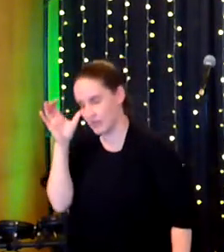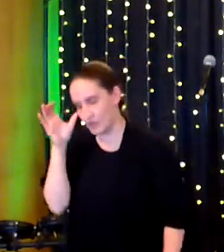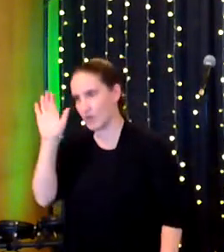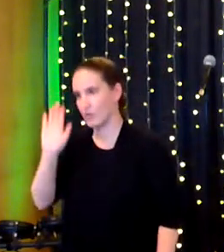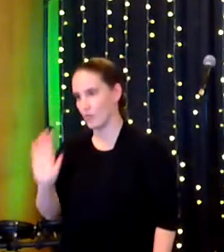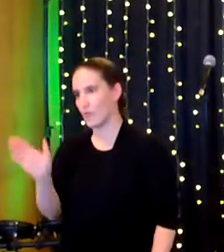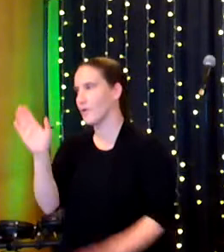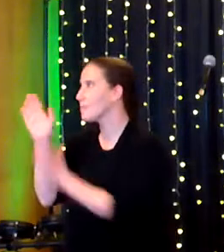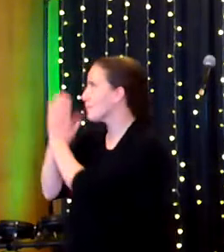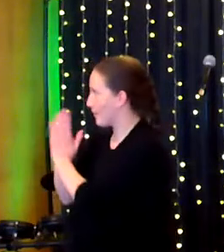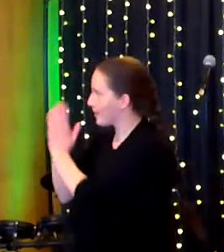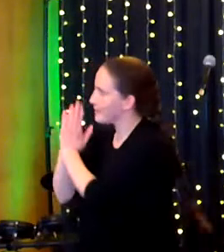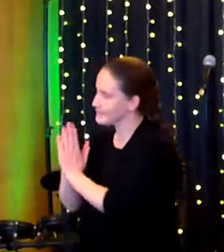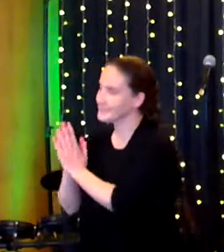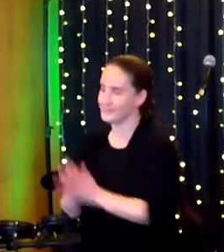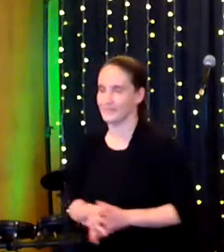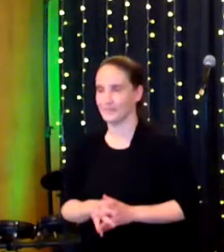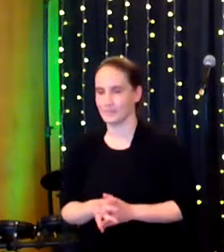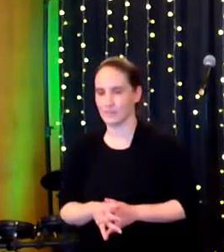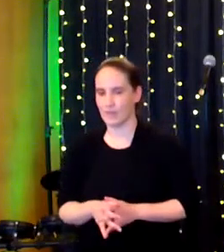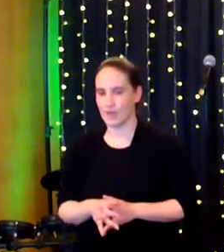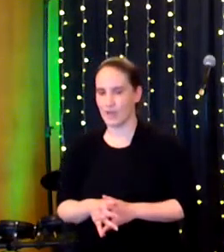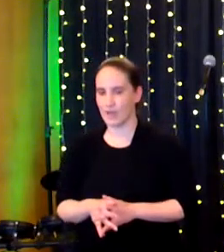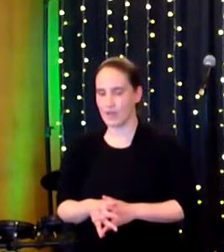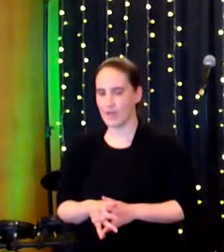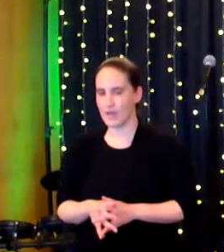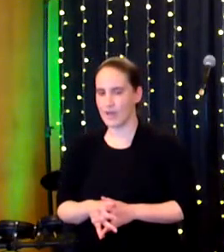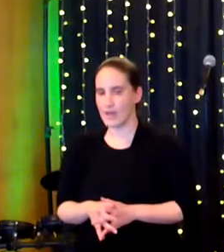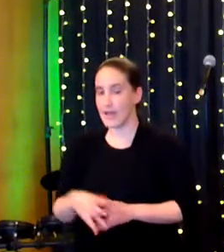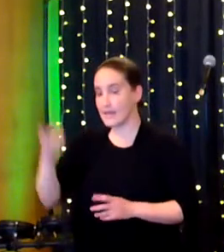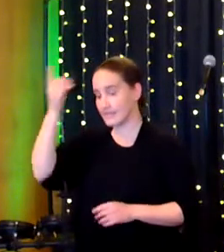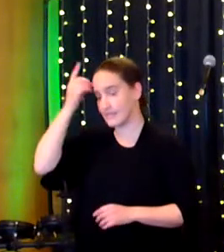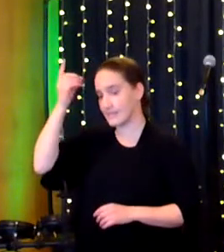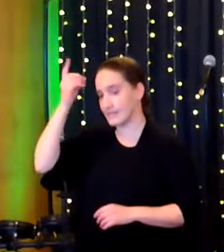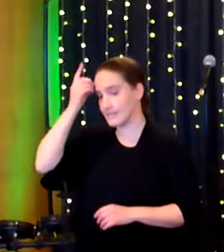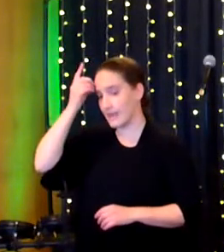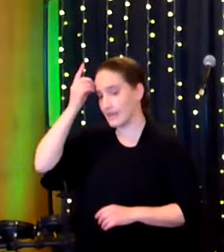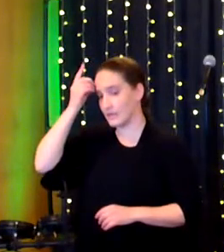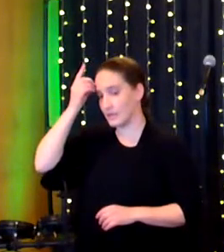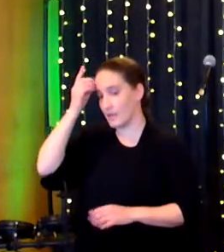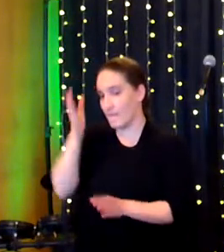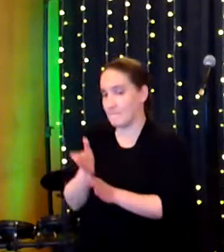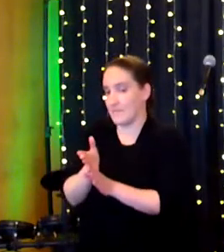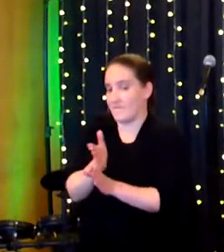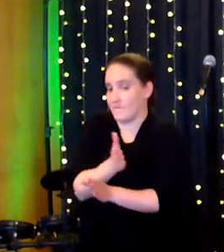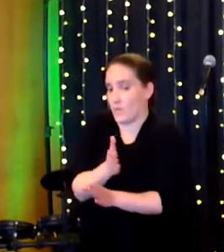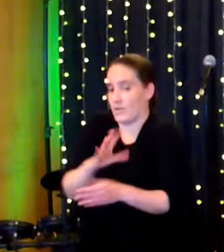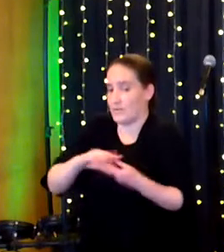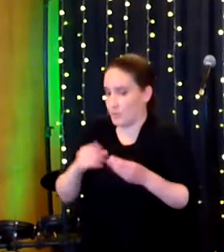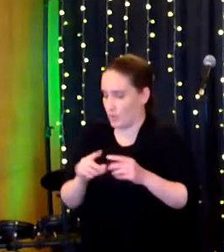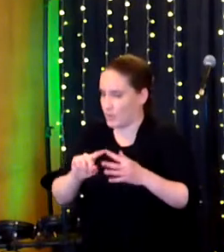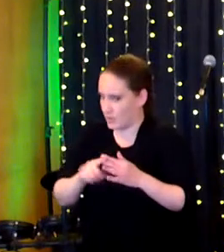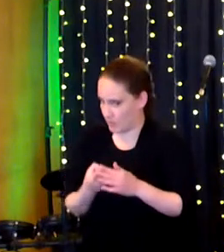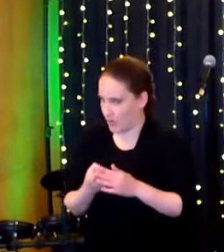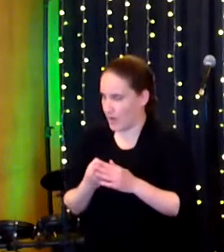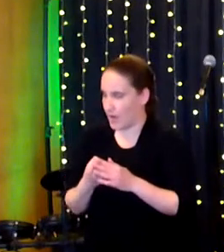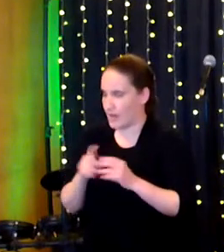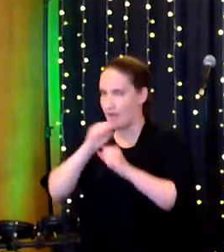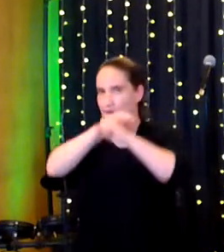this chapter, Daniel had this vision about this impending war. And this vision was so disturbing to him that he went into